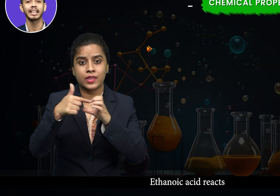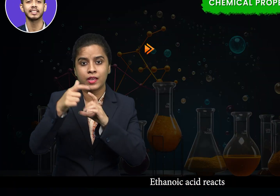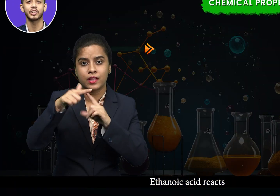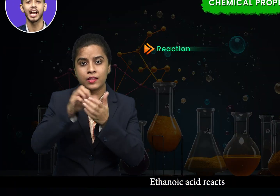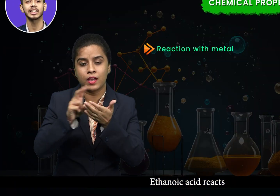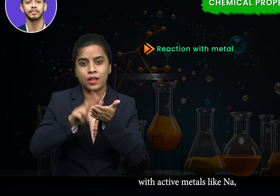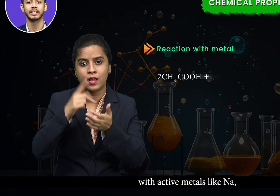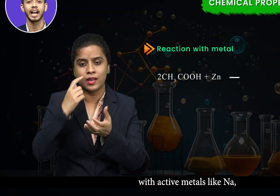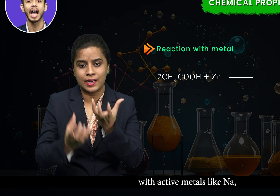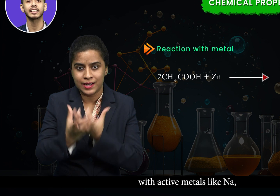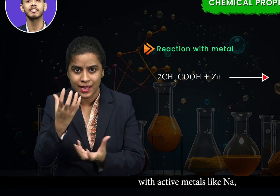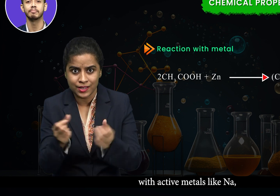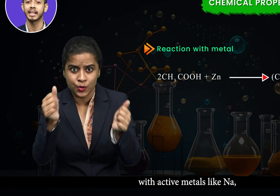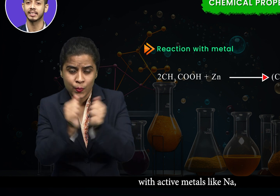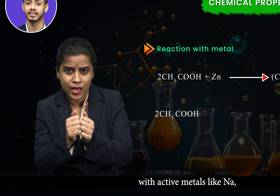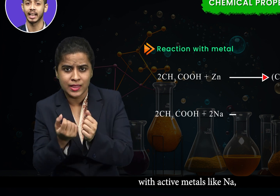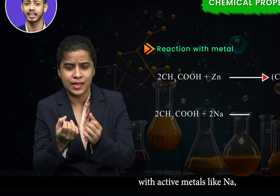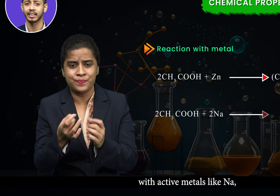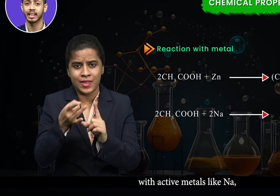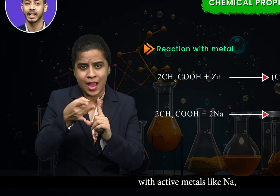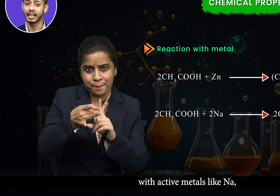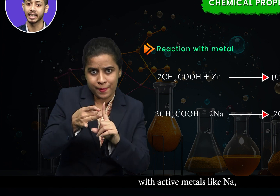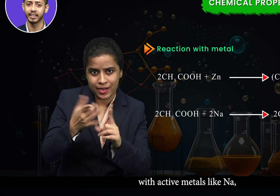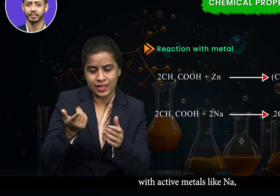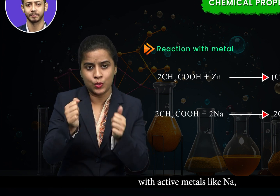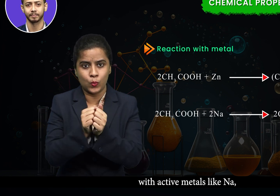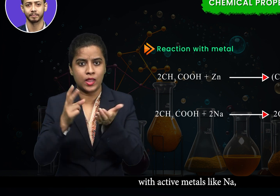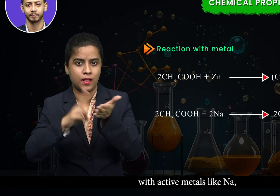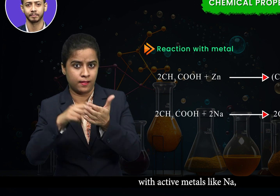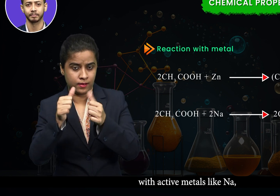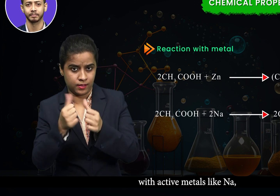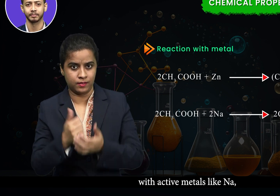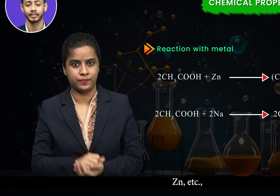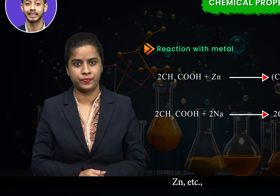Ethanoic acid reacts with active metals like Na,